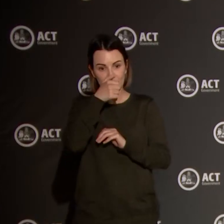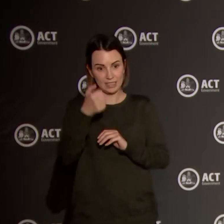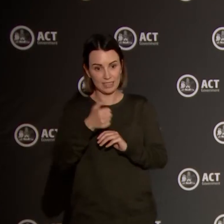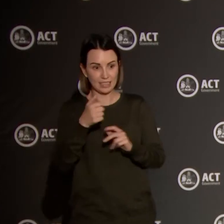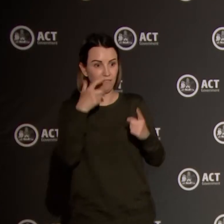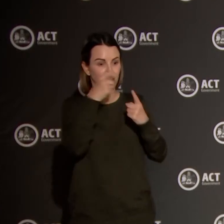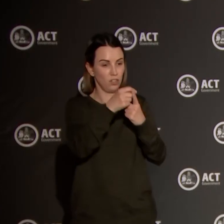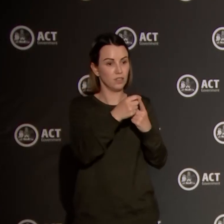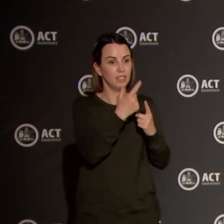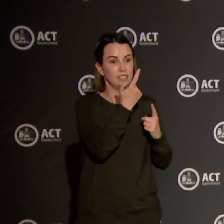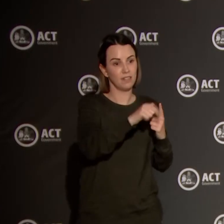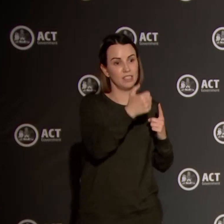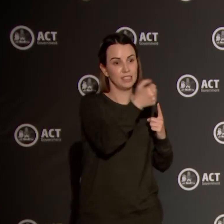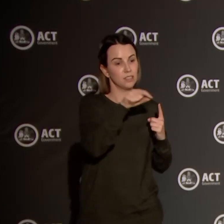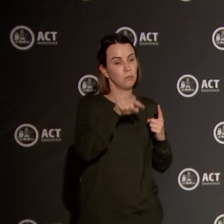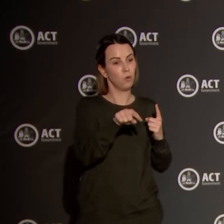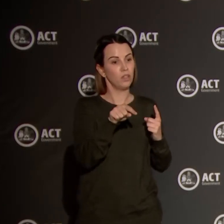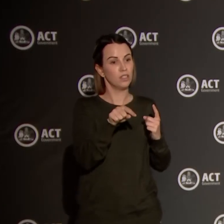first dose